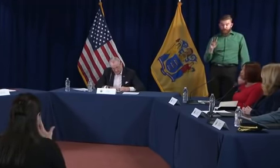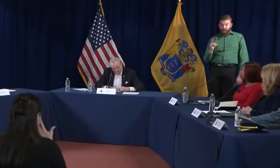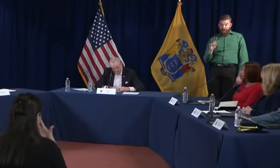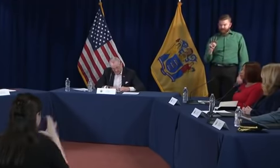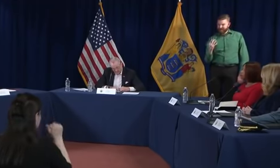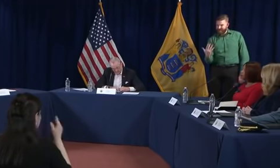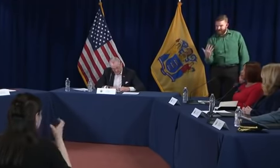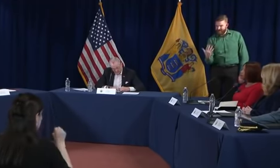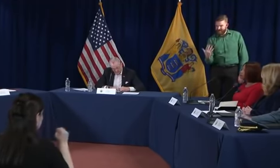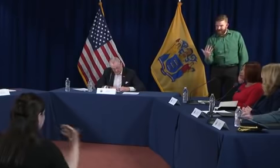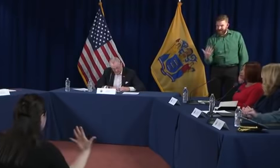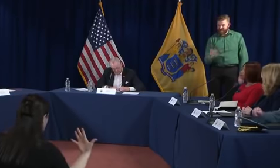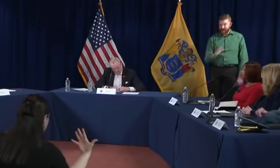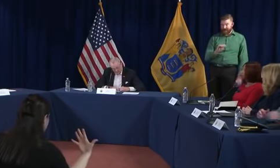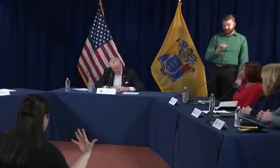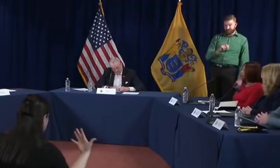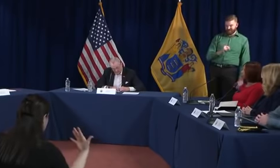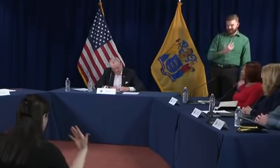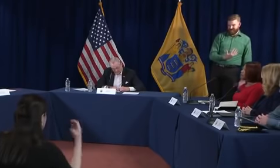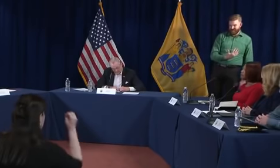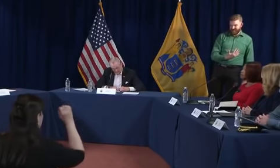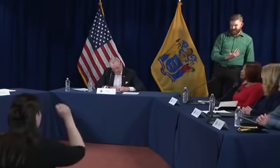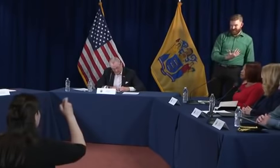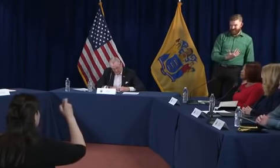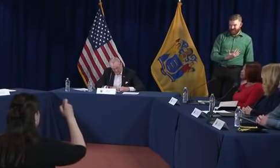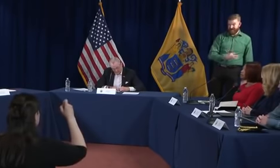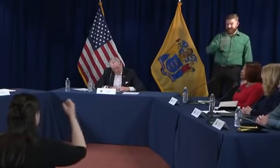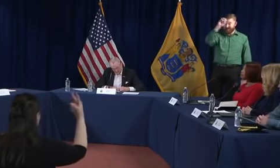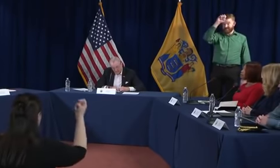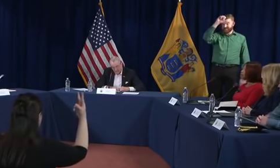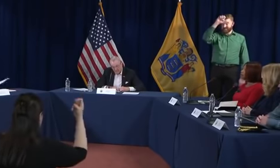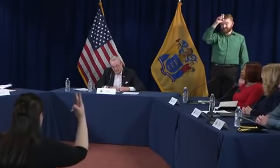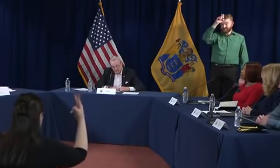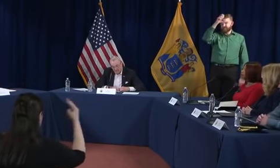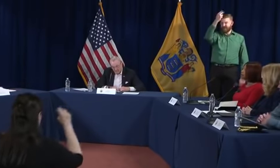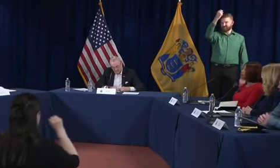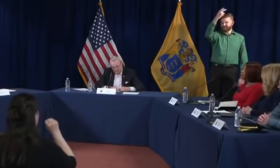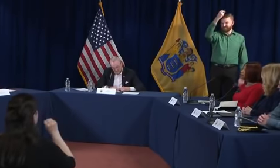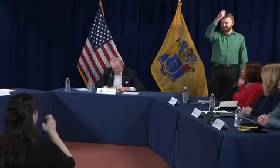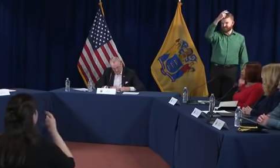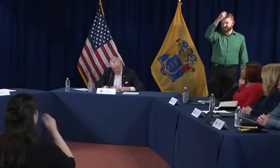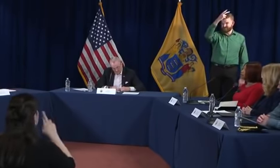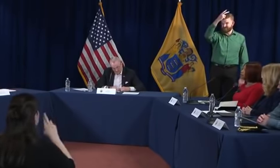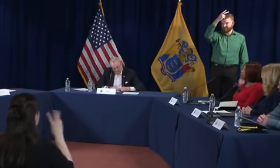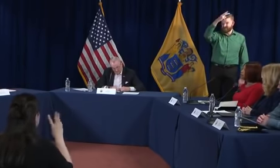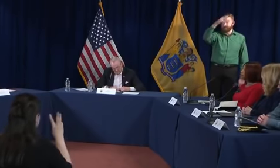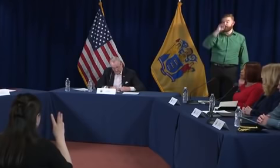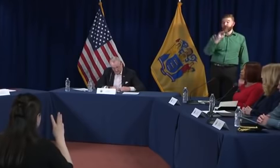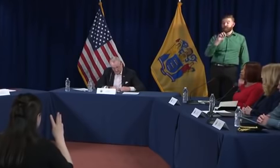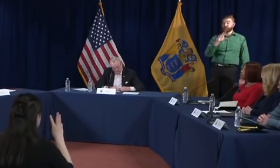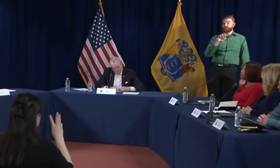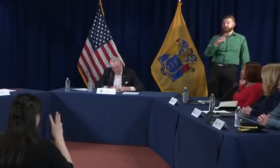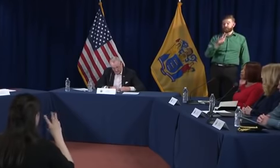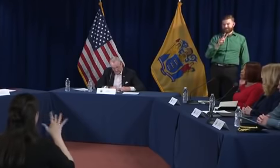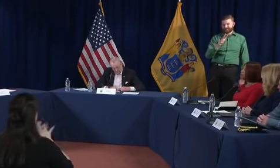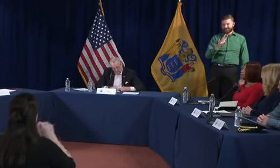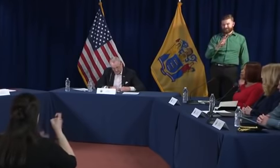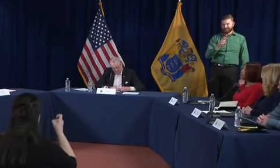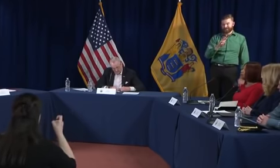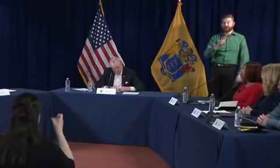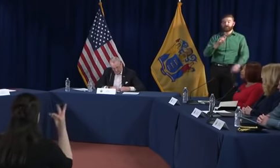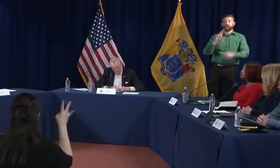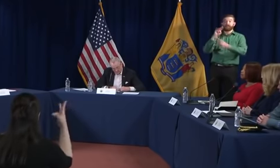12. Hudson, 9. Hunterdon, 2. Mercer, 6. Middlesex, 17.